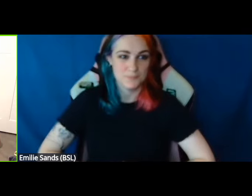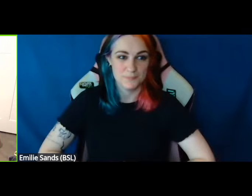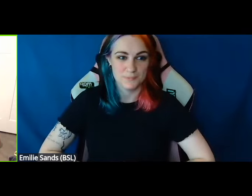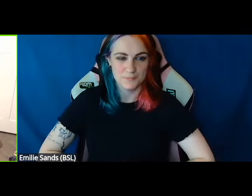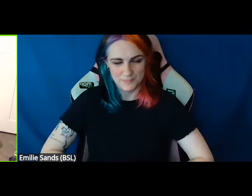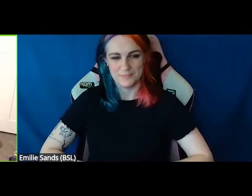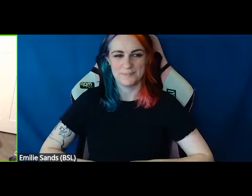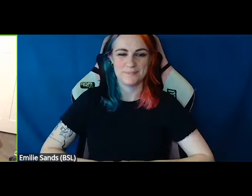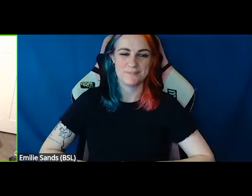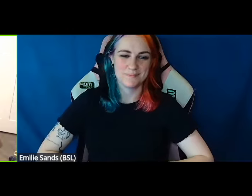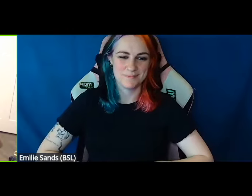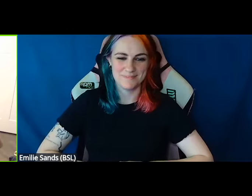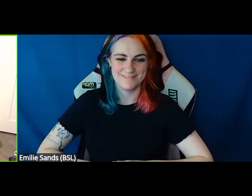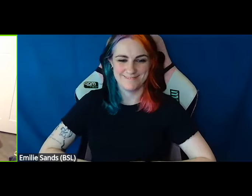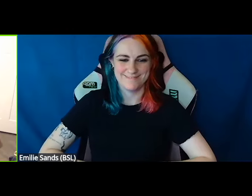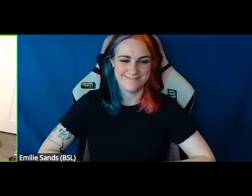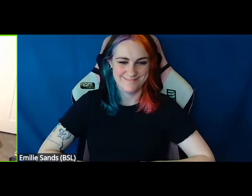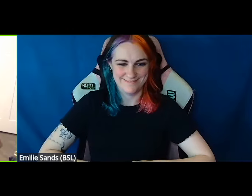All right. Oh,